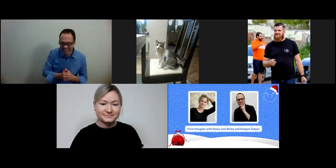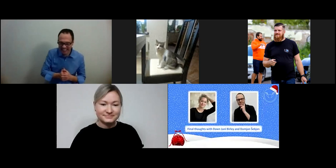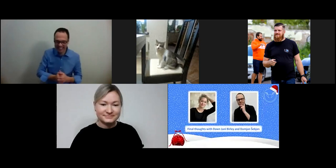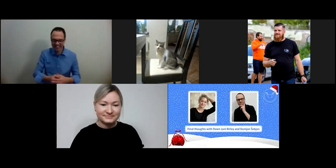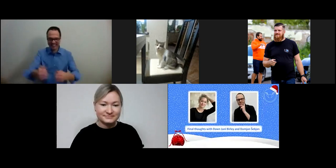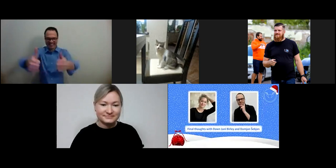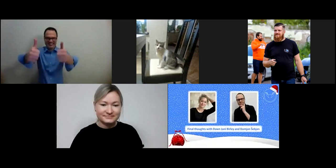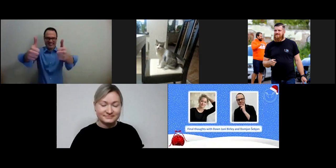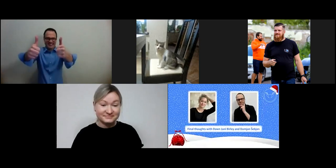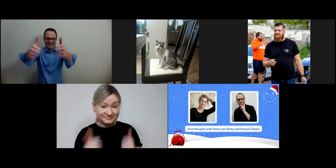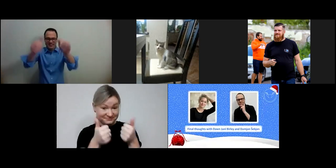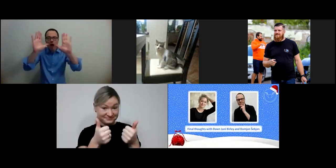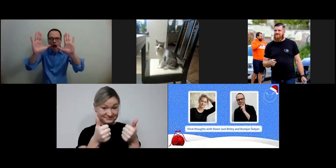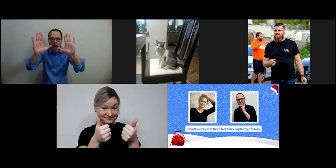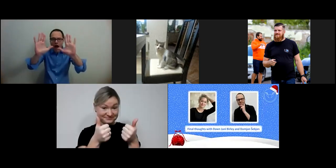Waiting.